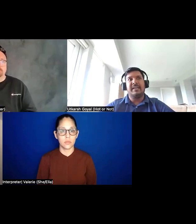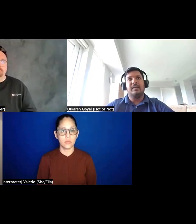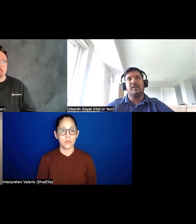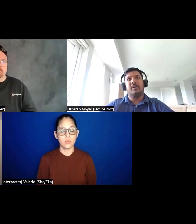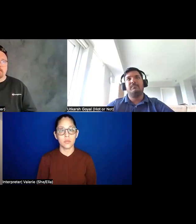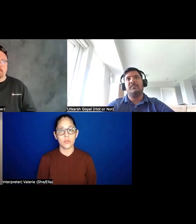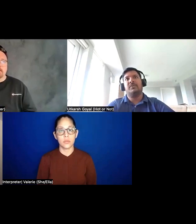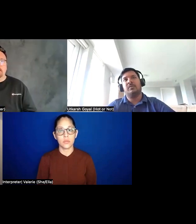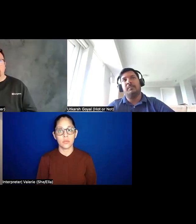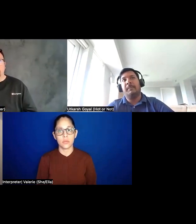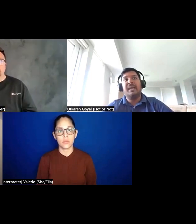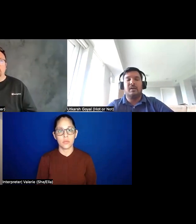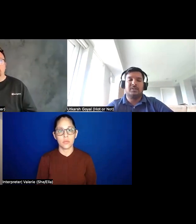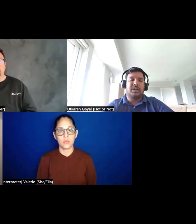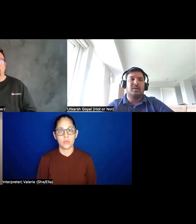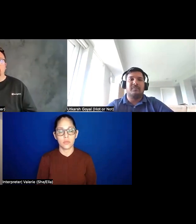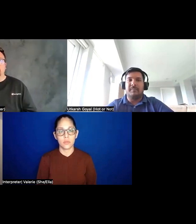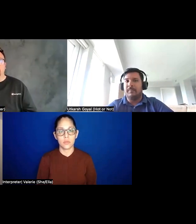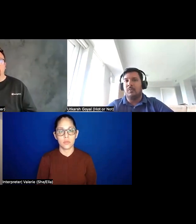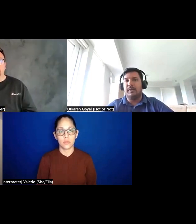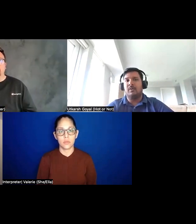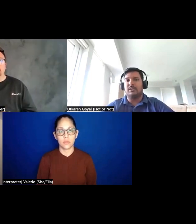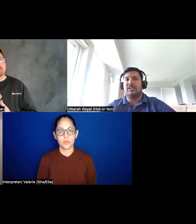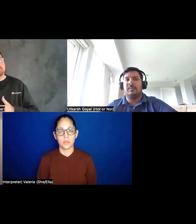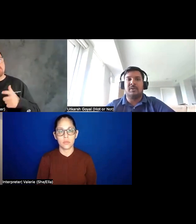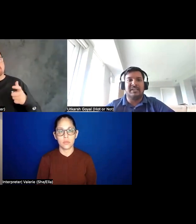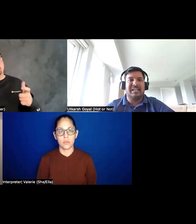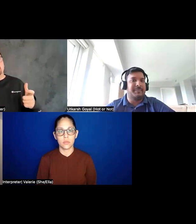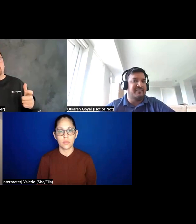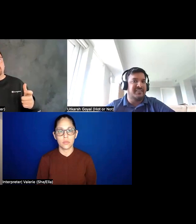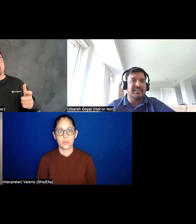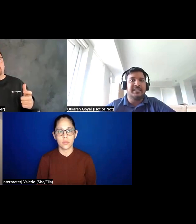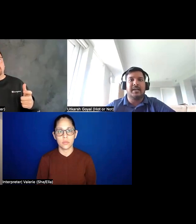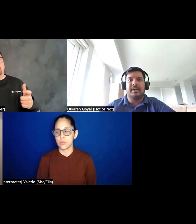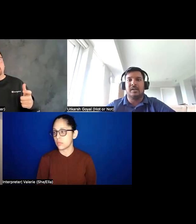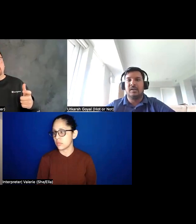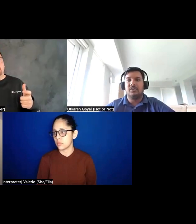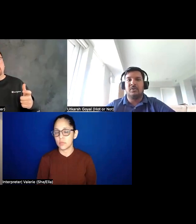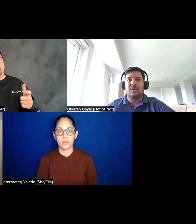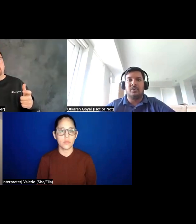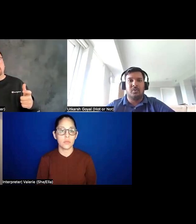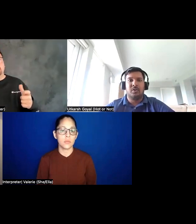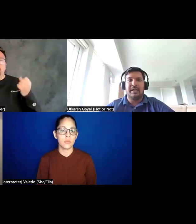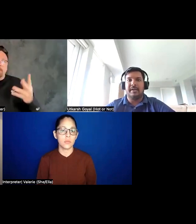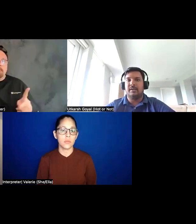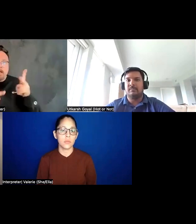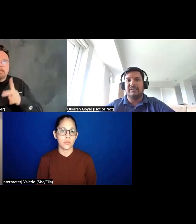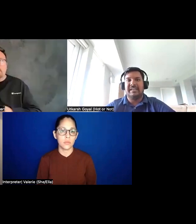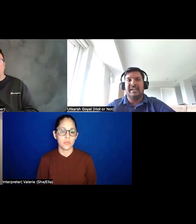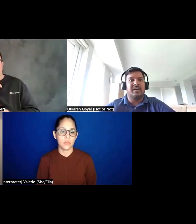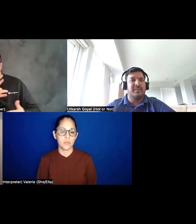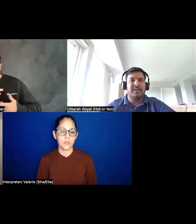there is a very big chunk of people who are now concerned about things like privacy and control